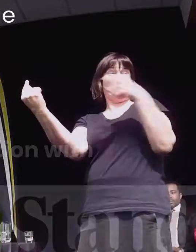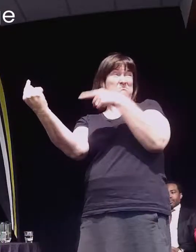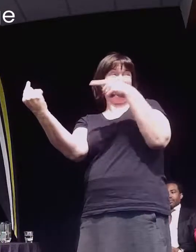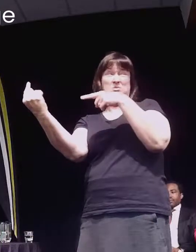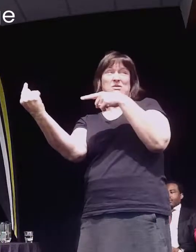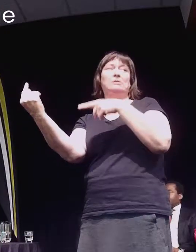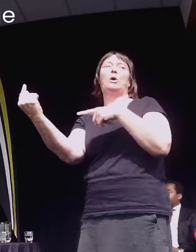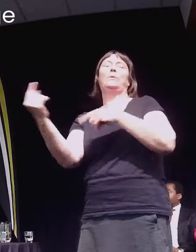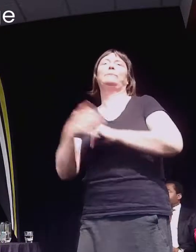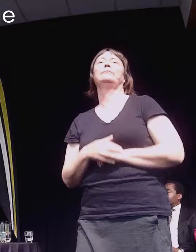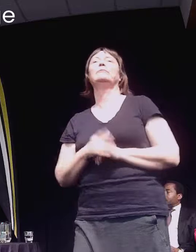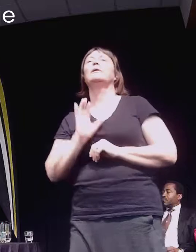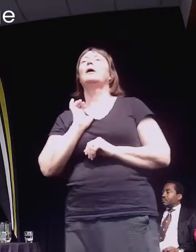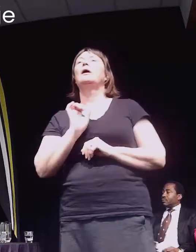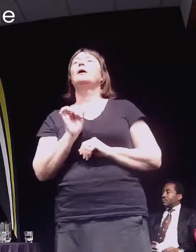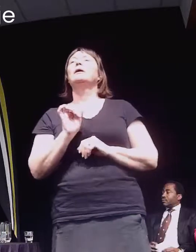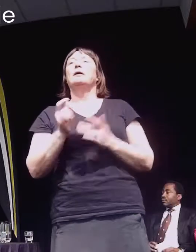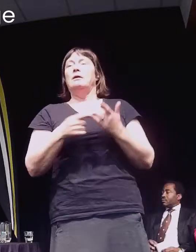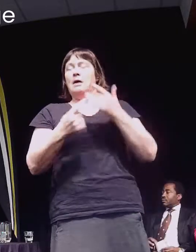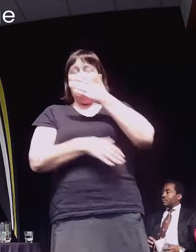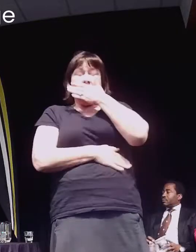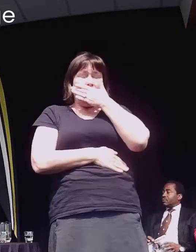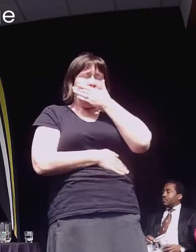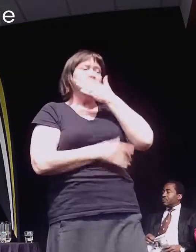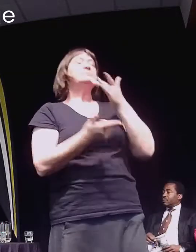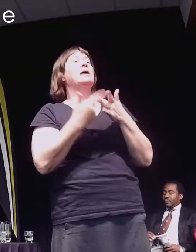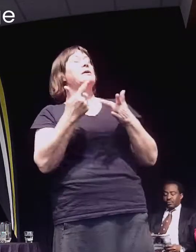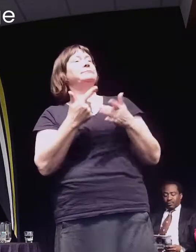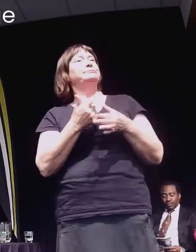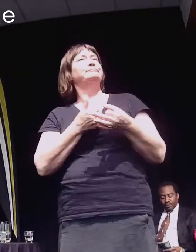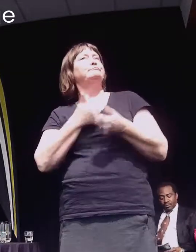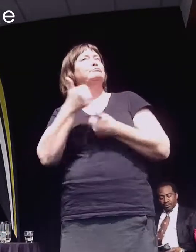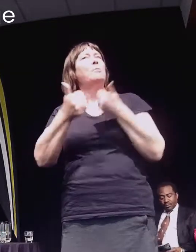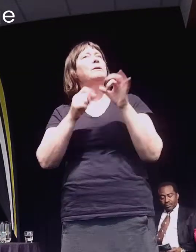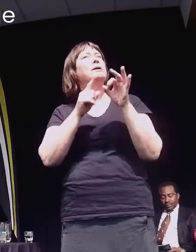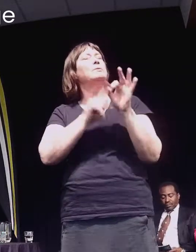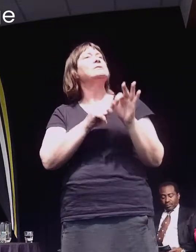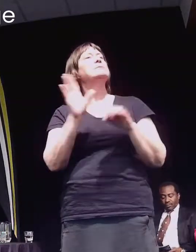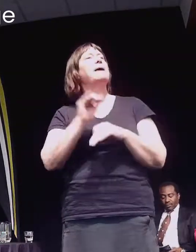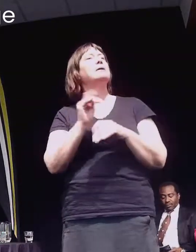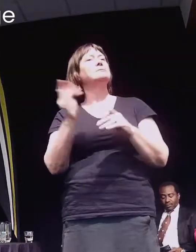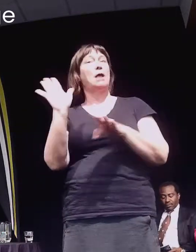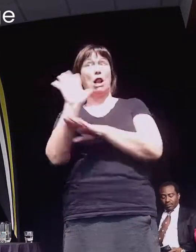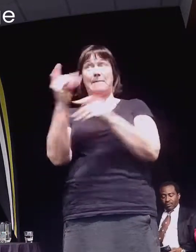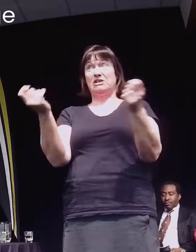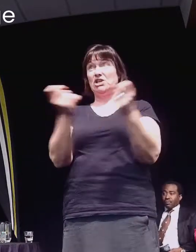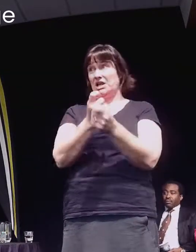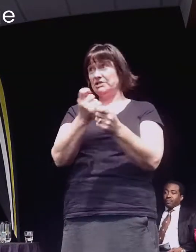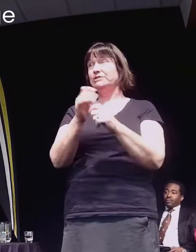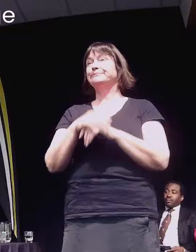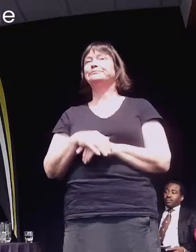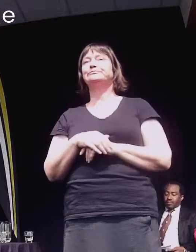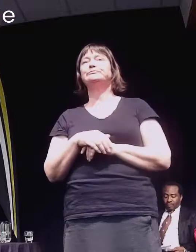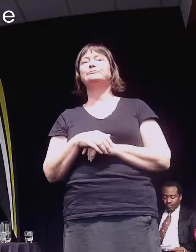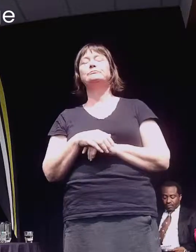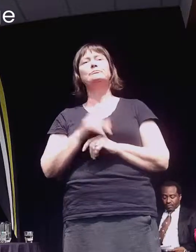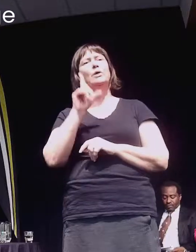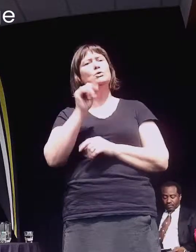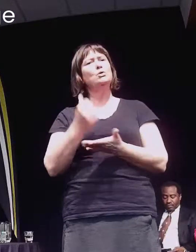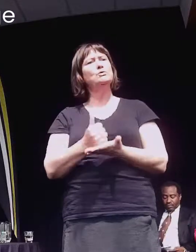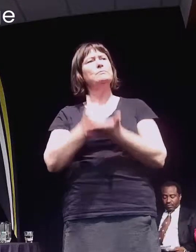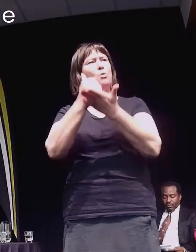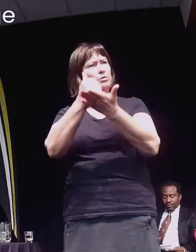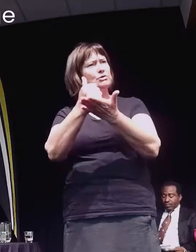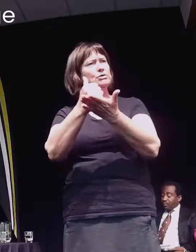Fraser. Another popular question from readers and listeners was about climate change, and many of you have touched on this already, but do you support